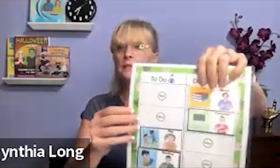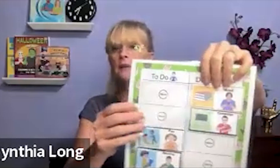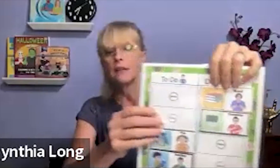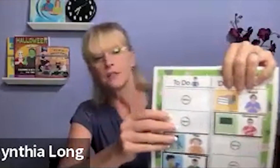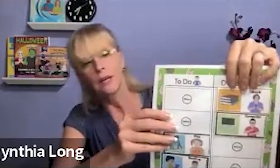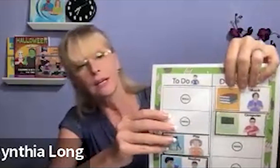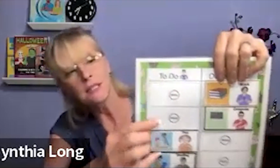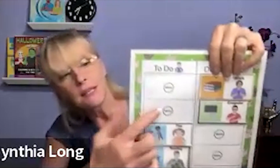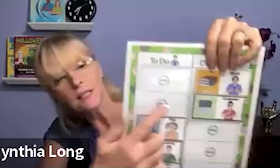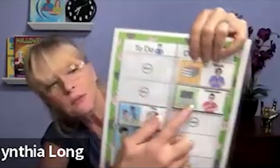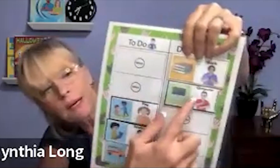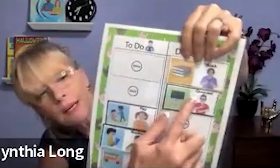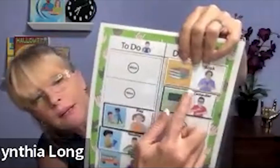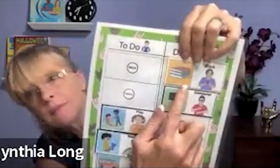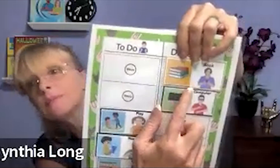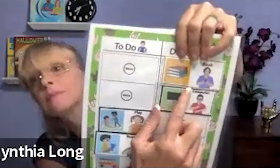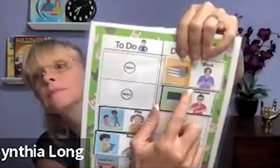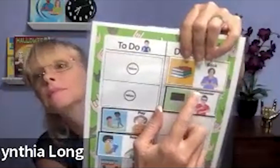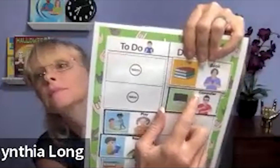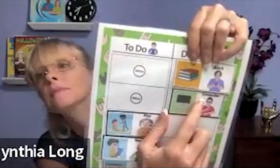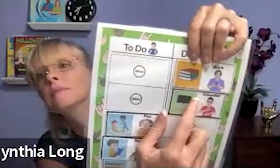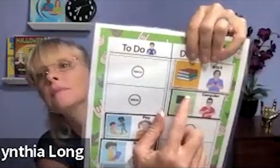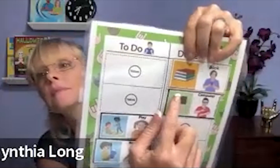books. So can you see this one right here?